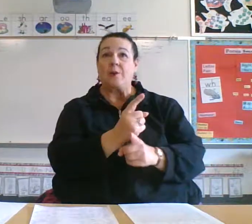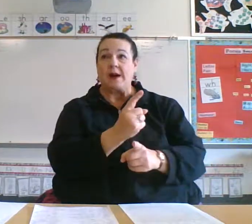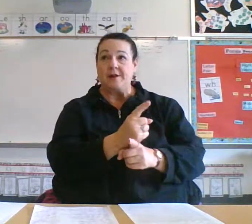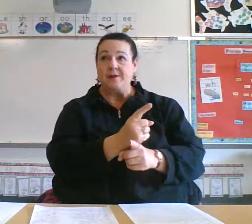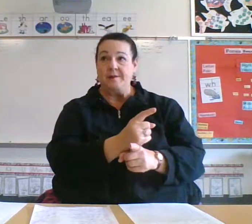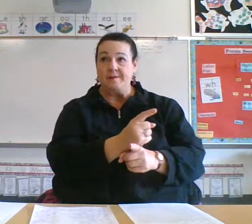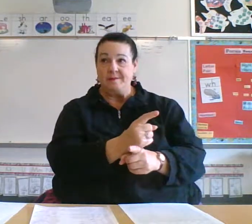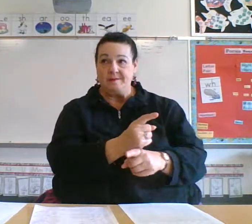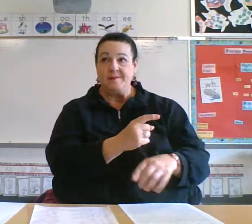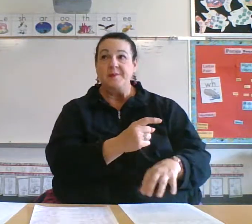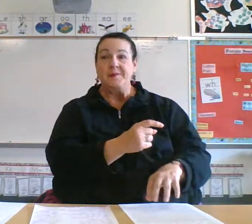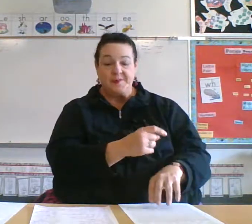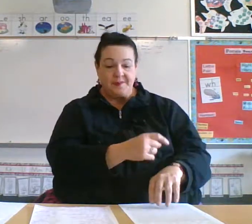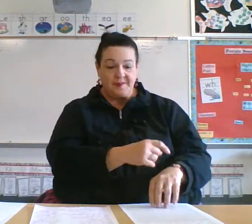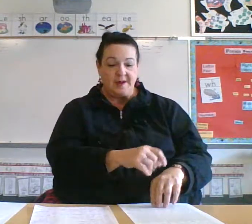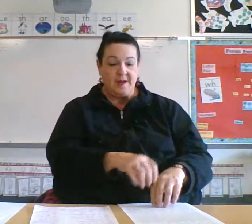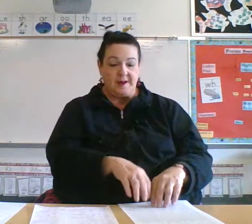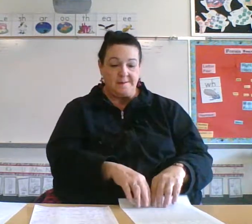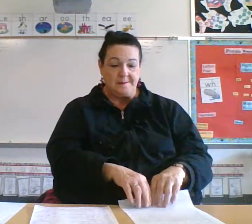Incorrect. Okay.